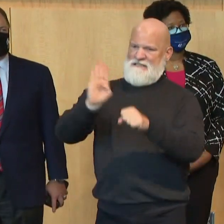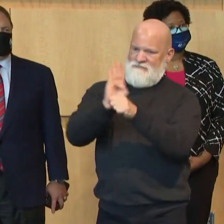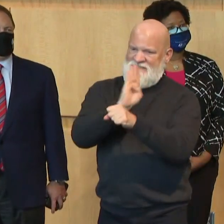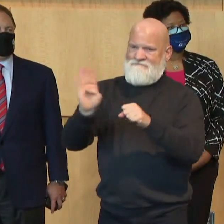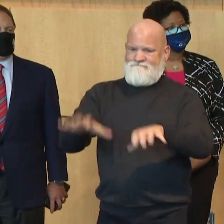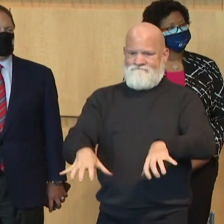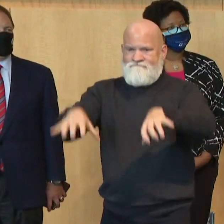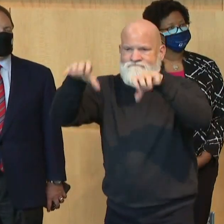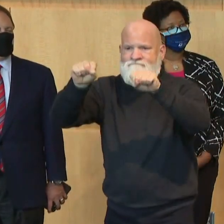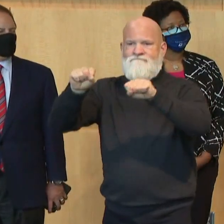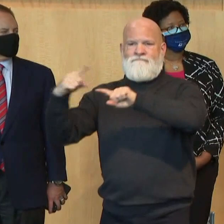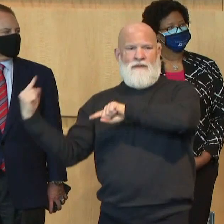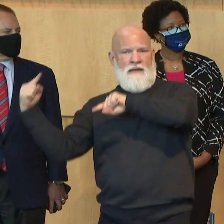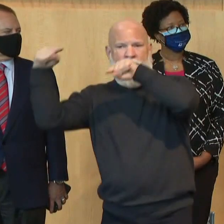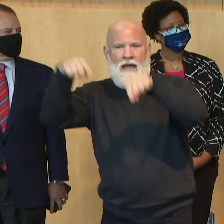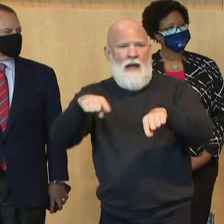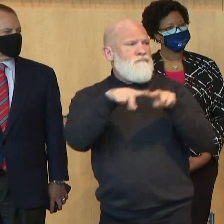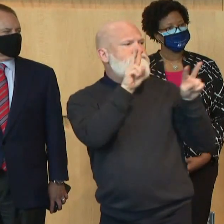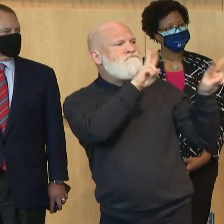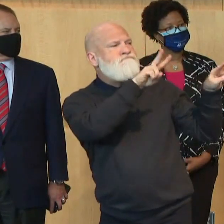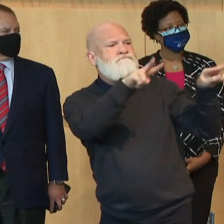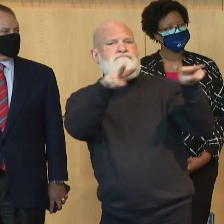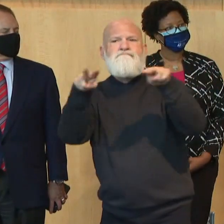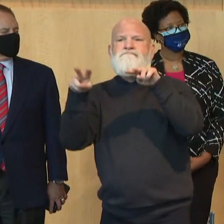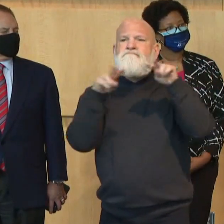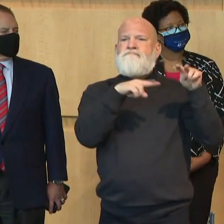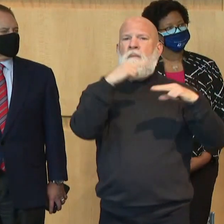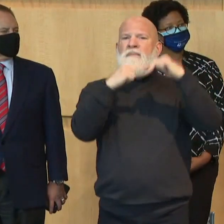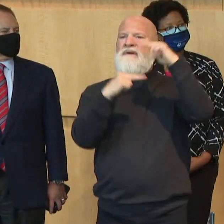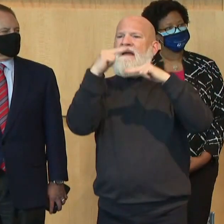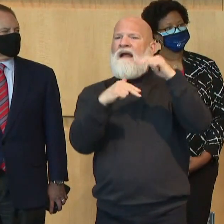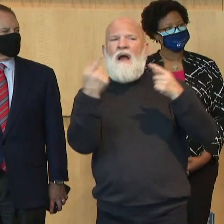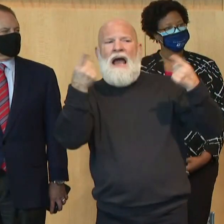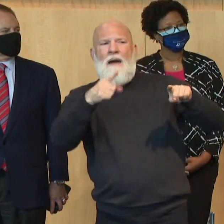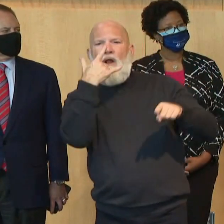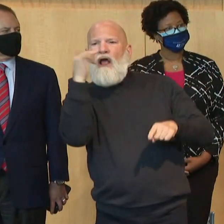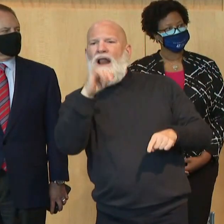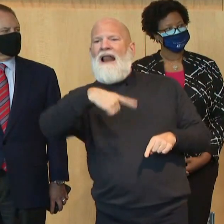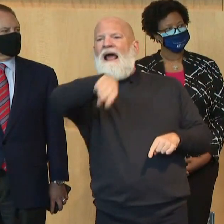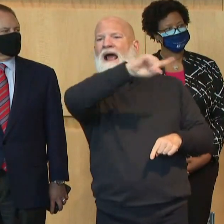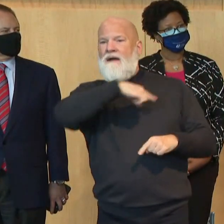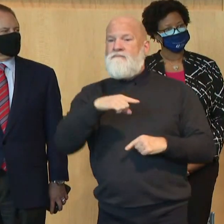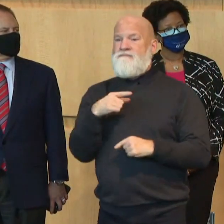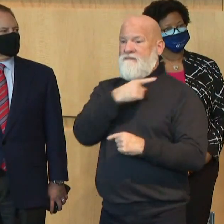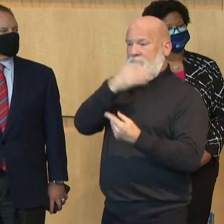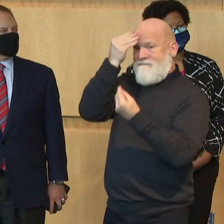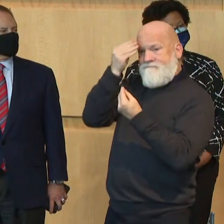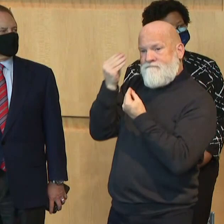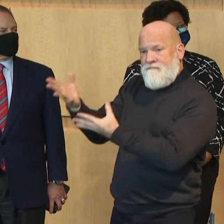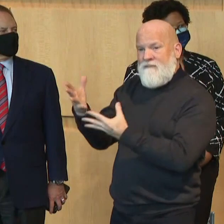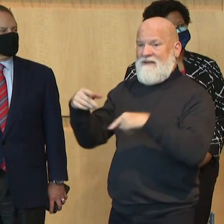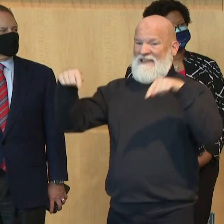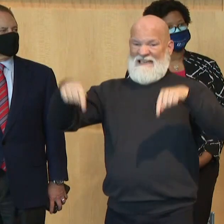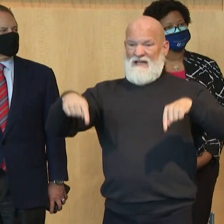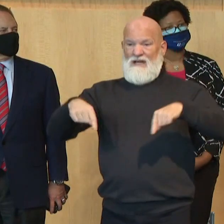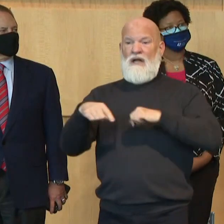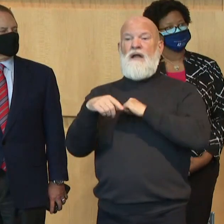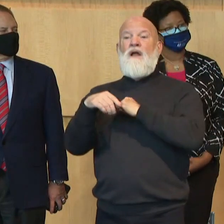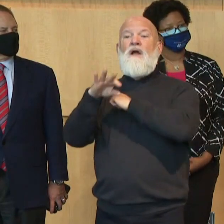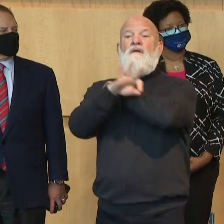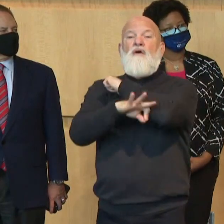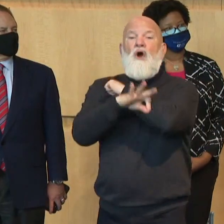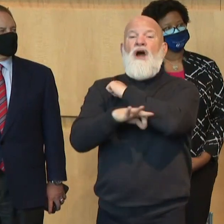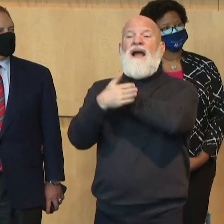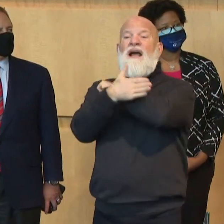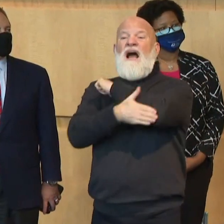I want you to know that we in Fulton County, be proud of us. We led the state in testing, and